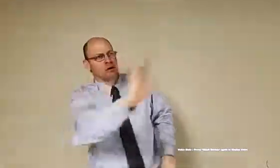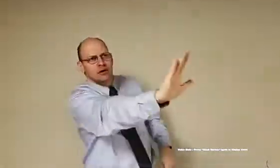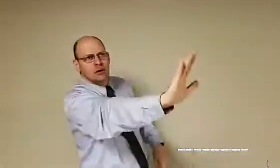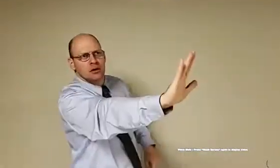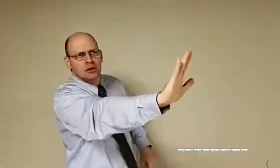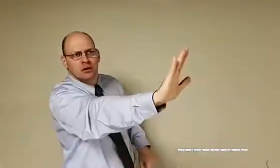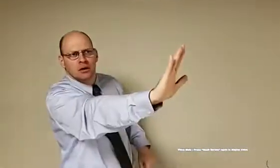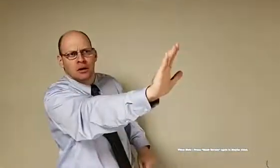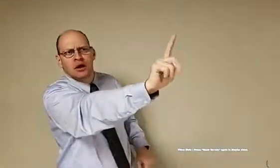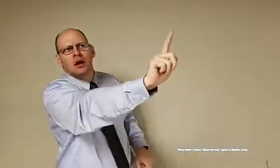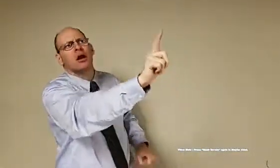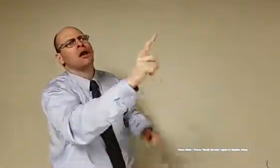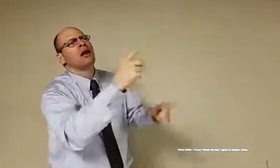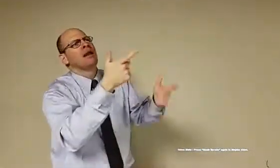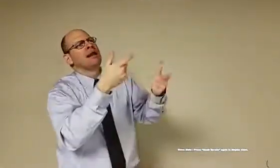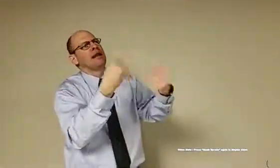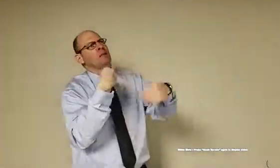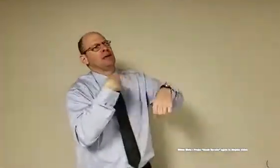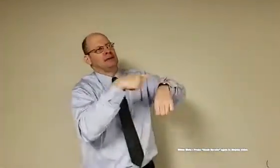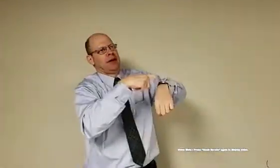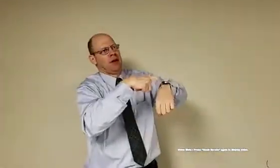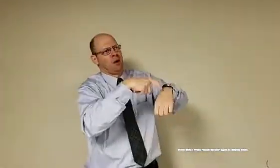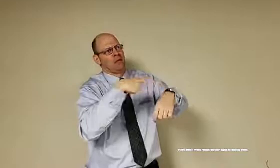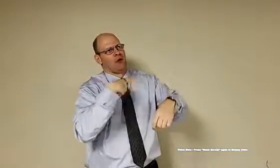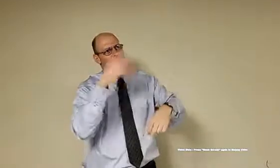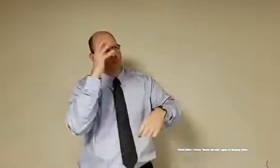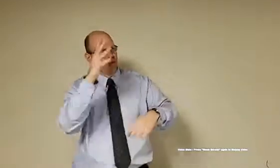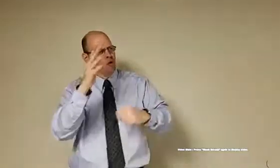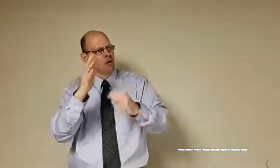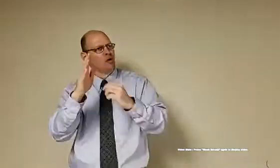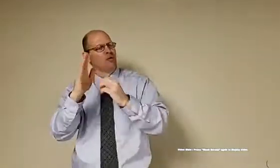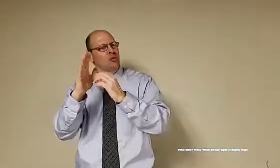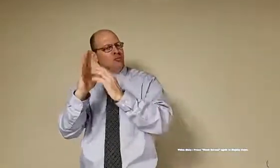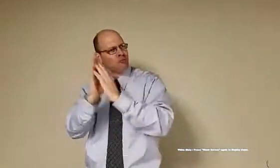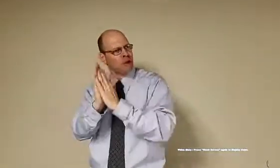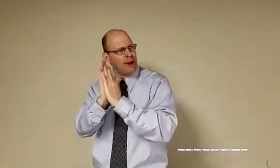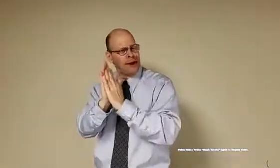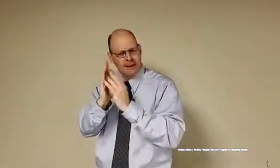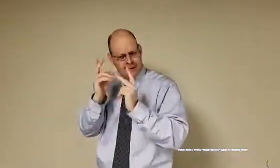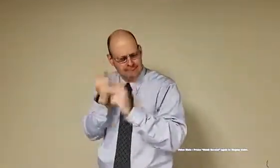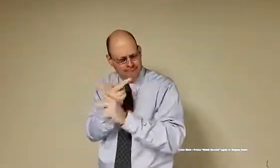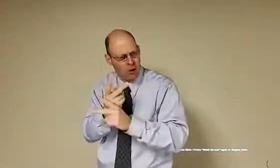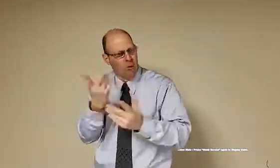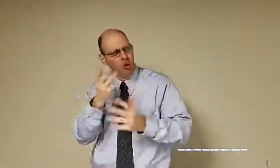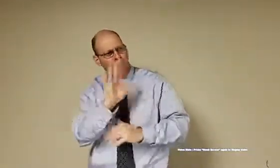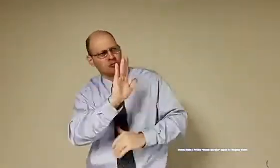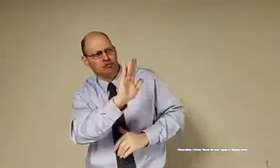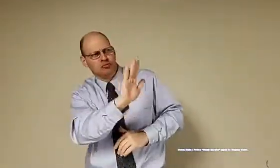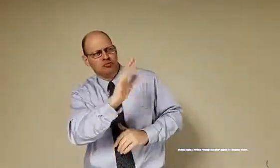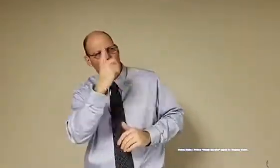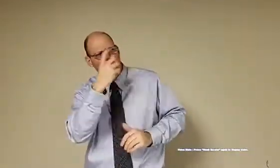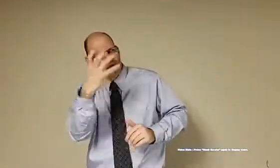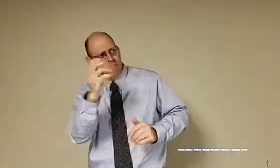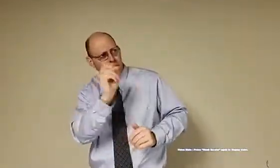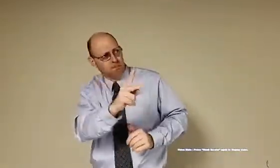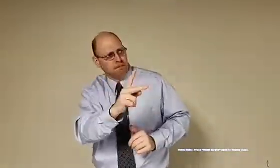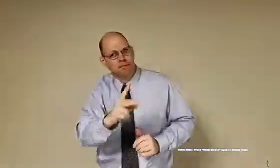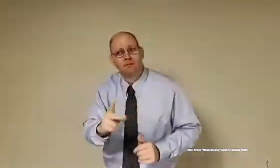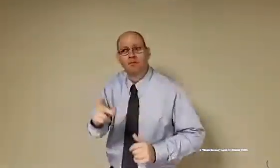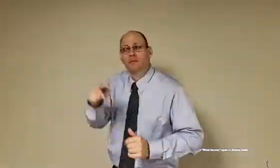And Daniel said, hey, give me time. Let me be in prayer and see if I